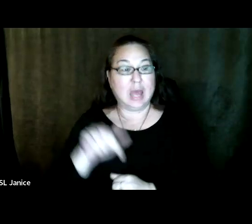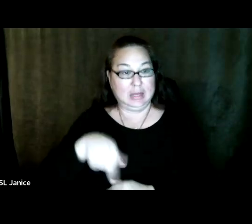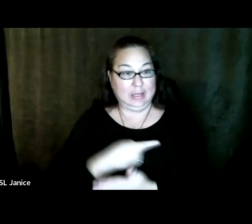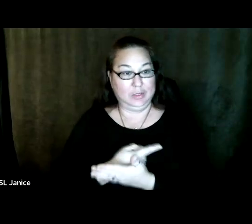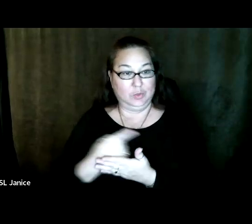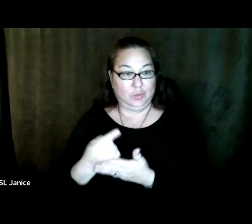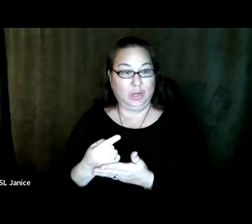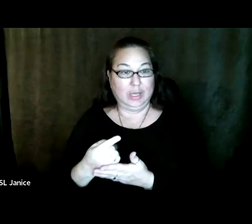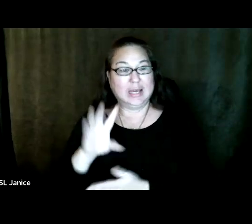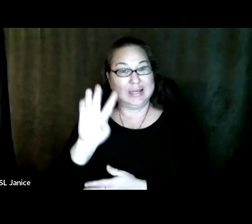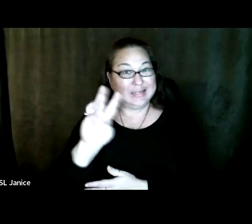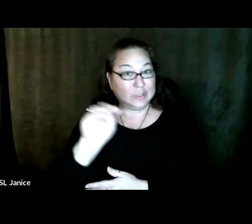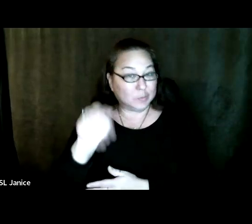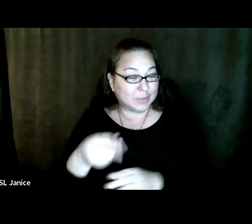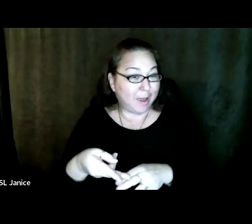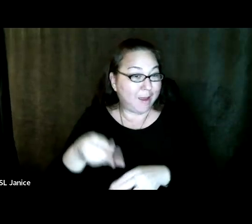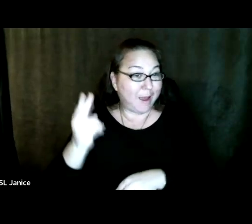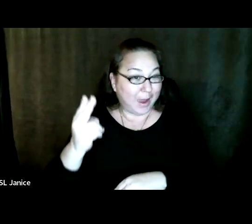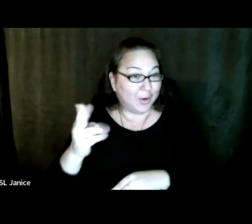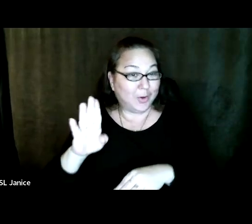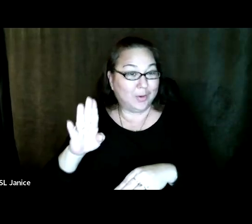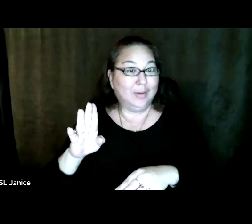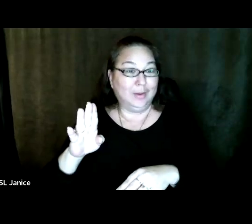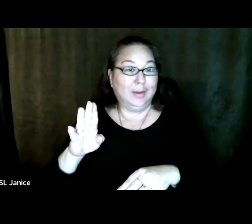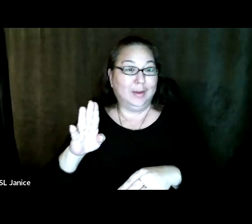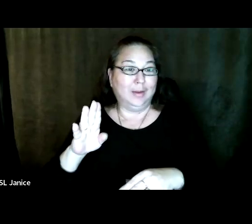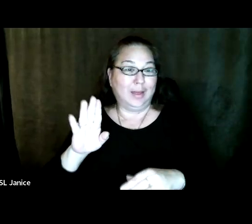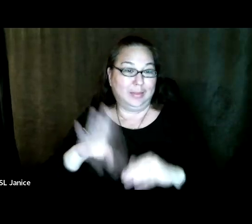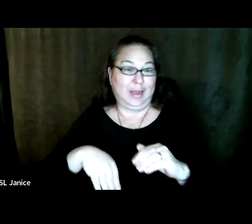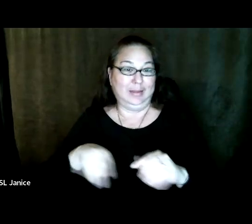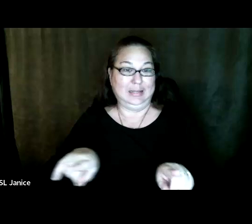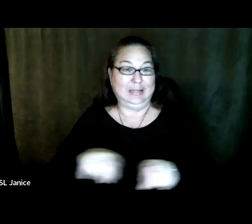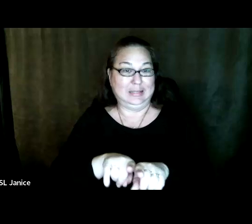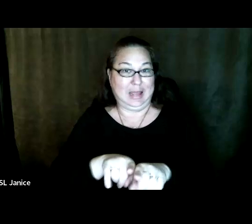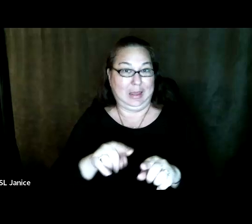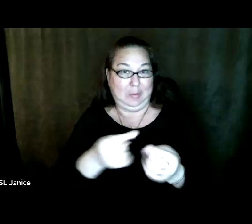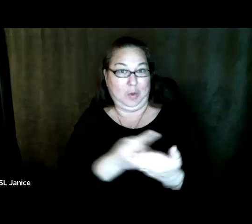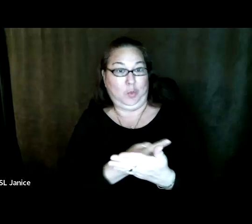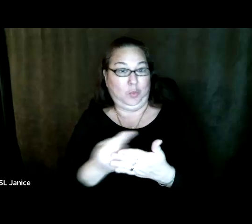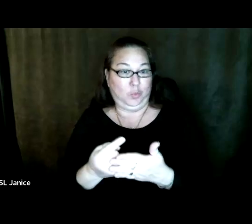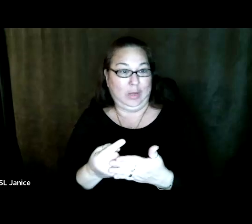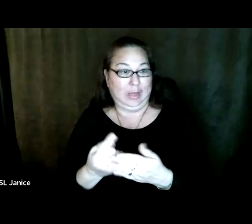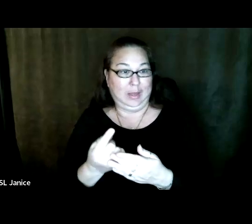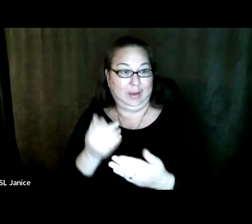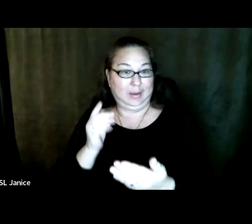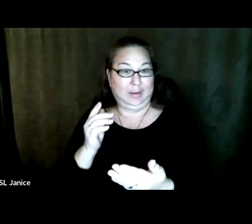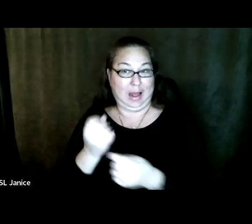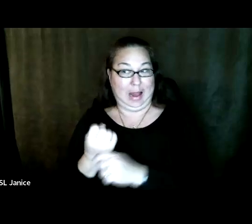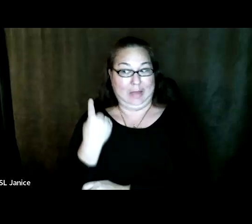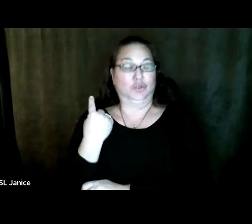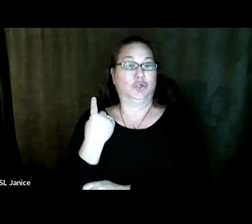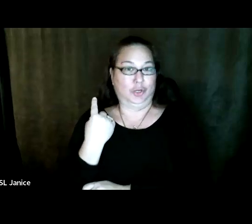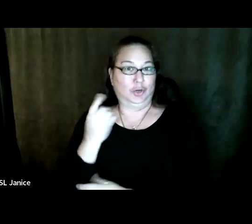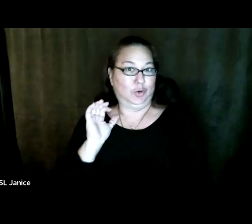performance averaged 84% last year compared to 85% during the same week. So we're starting to see that